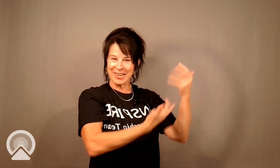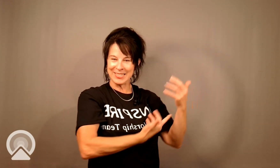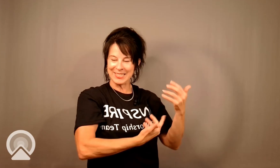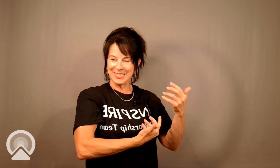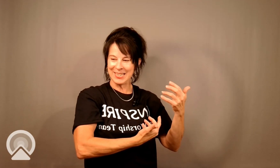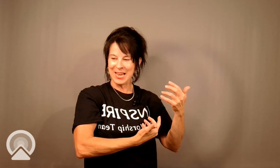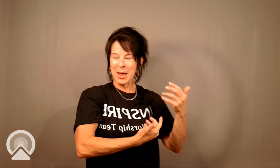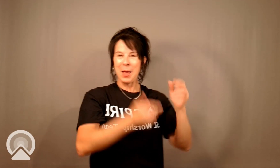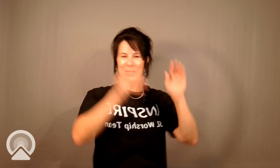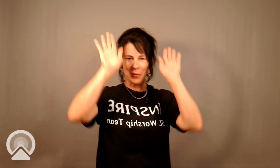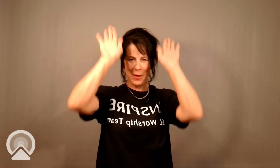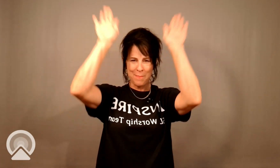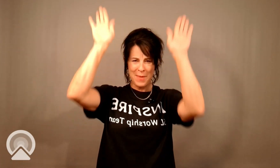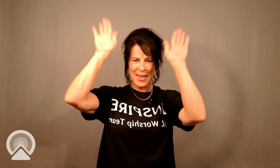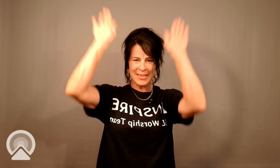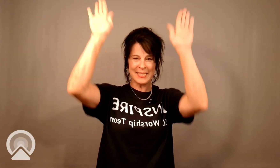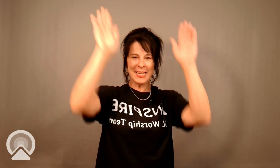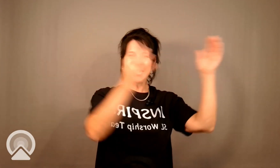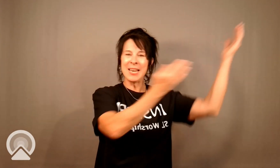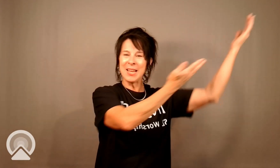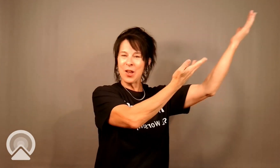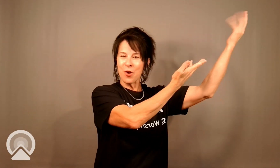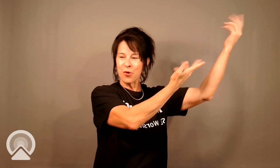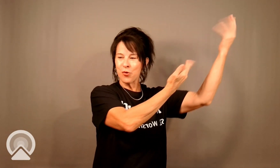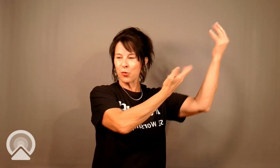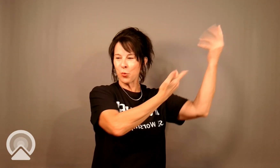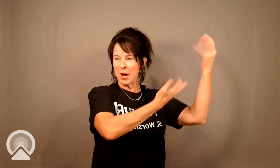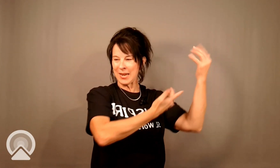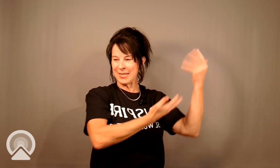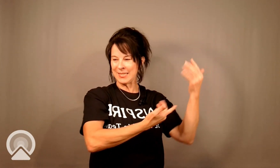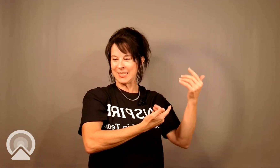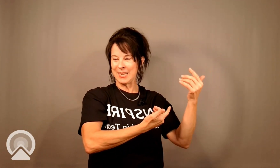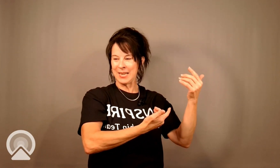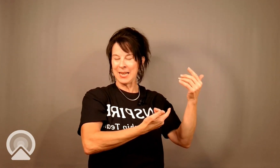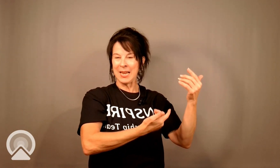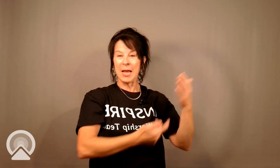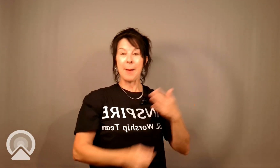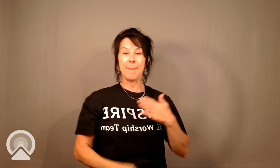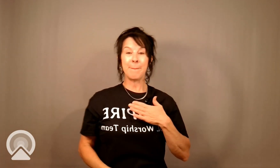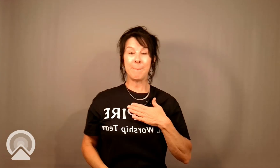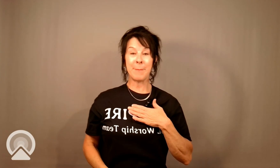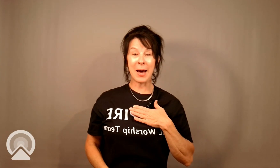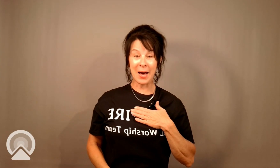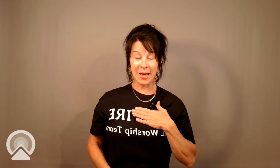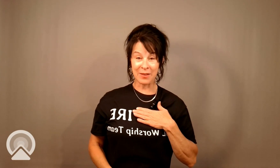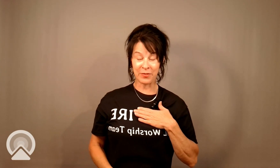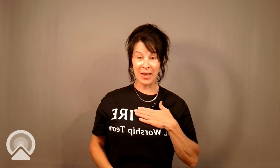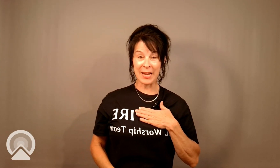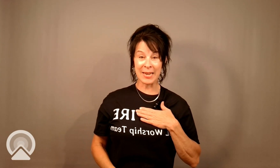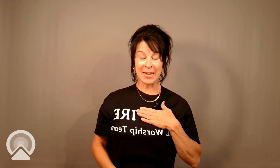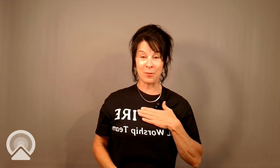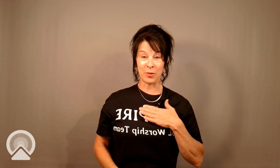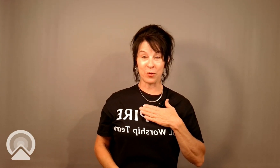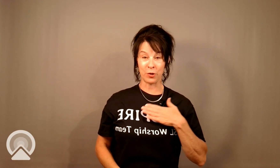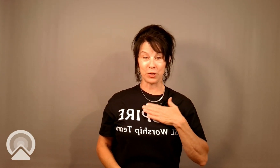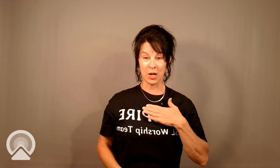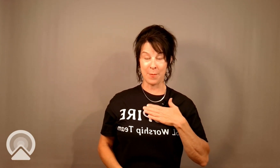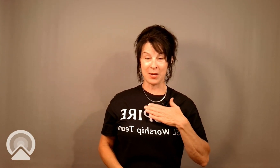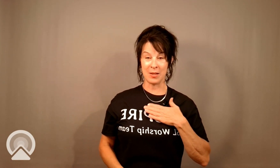Grace. So amazing grace. My flat hand with your dominant